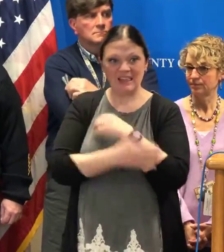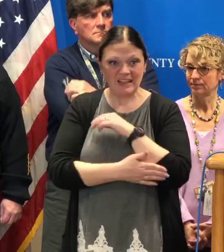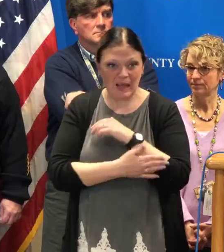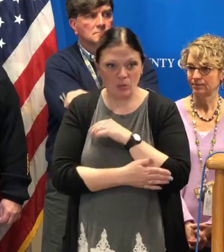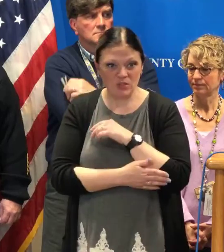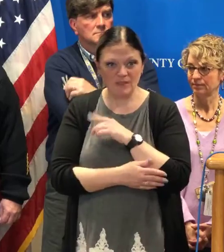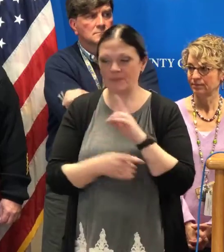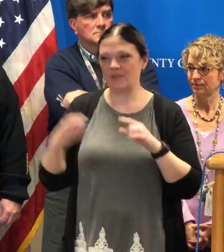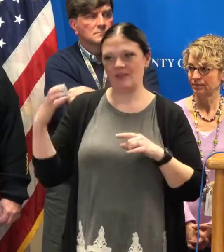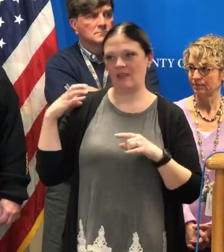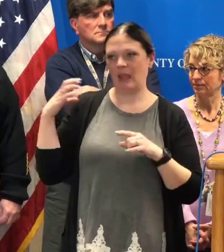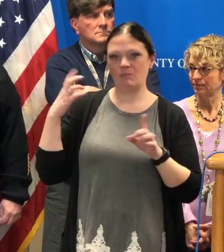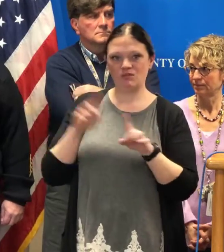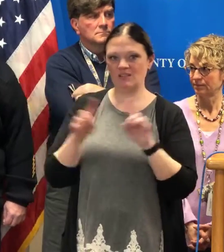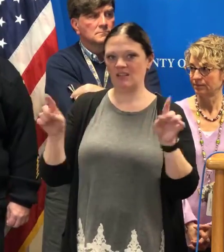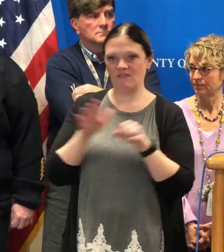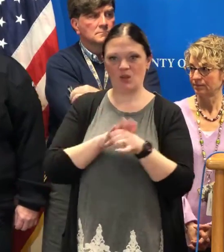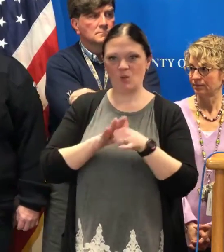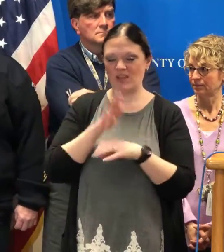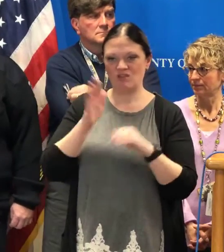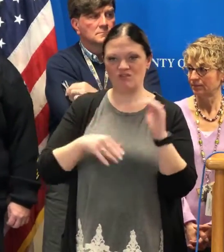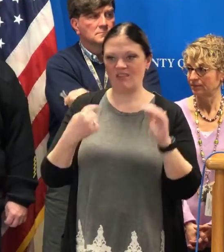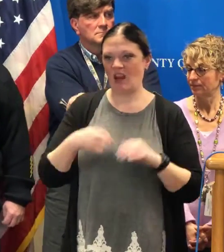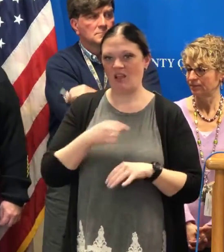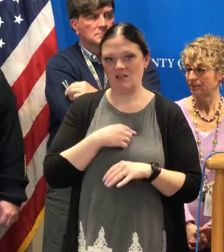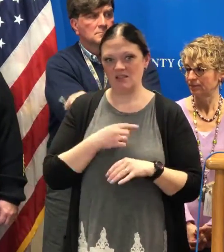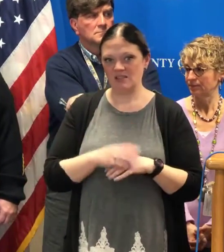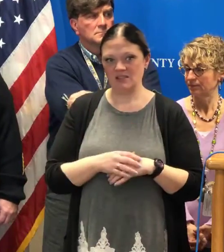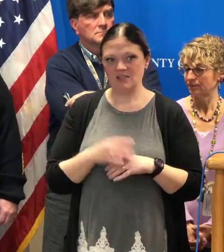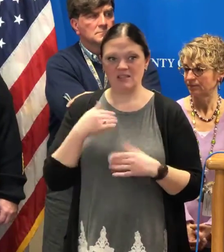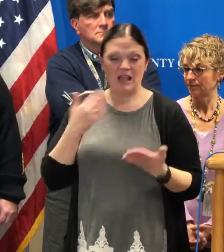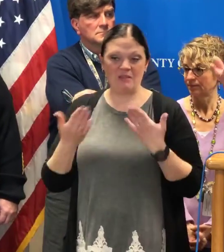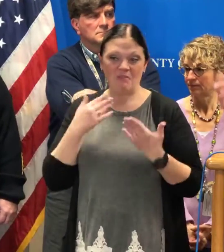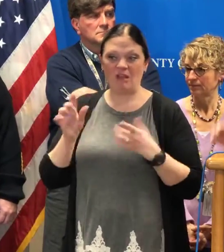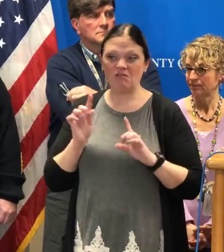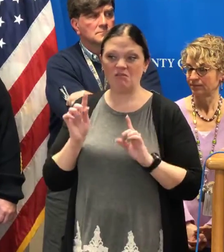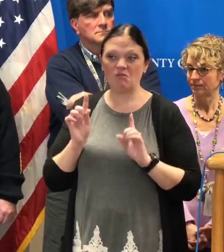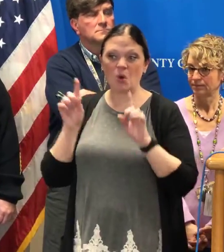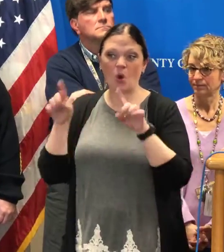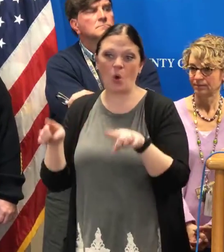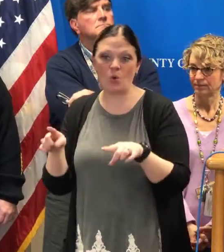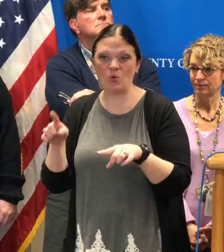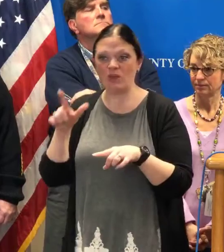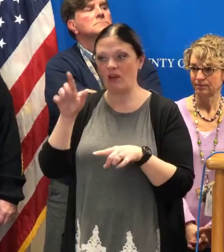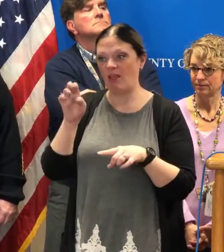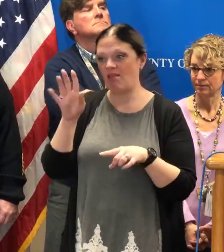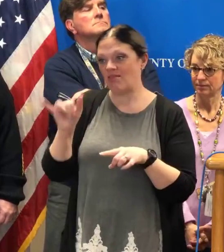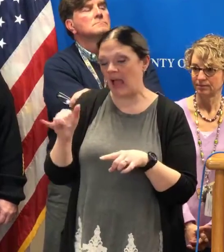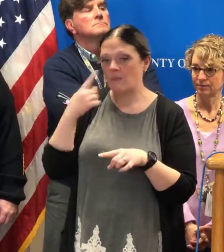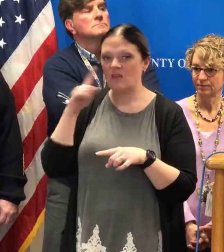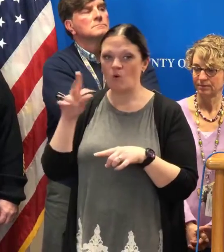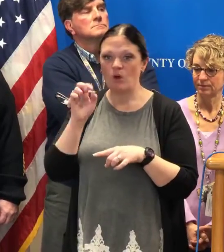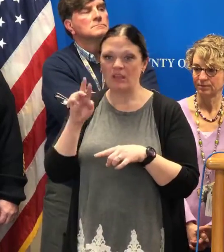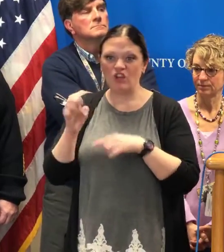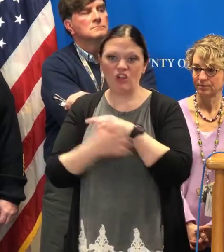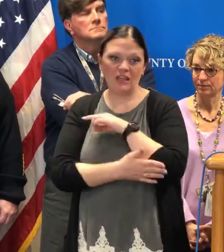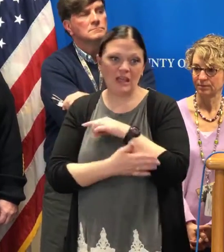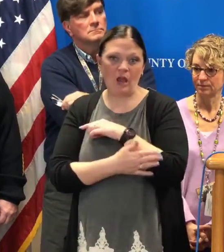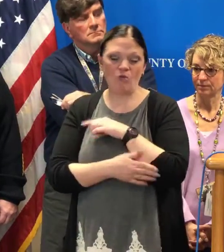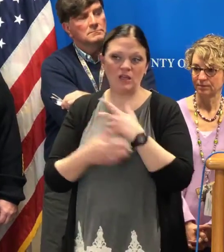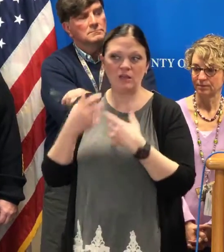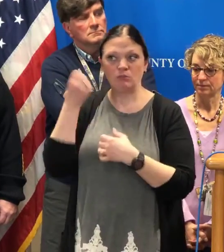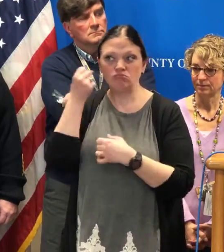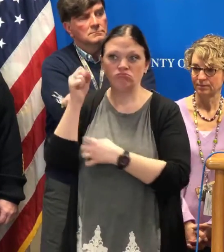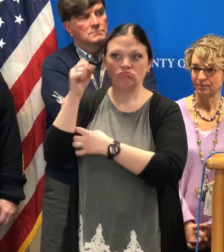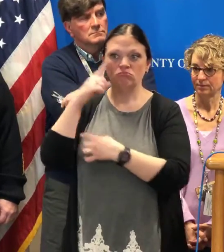is a different location than us. I may go there and lobby on behalf of Erie County, but I still think the Capitol is